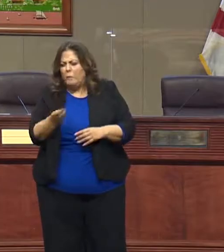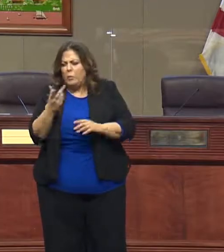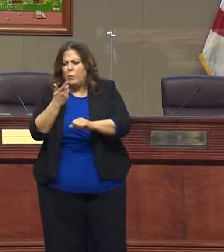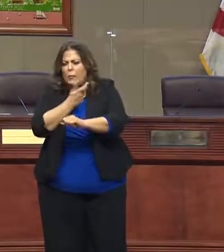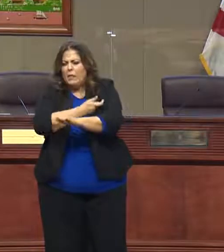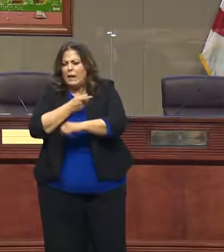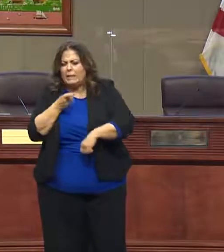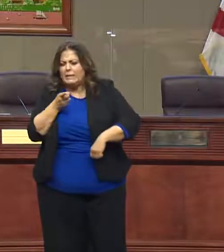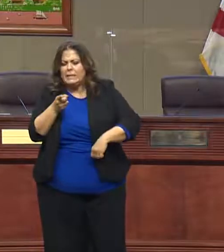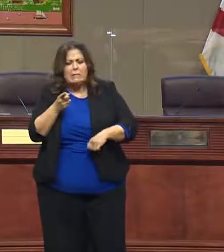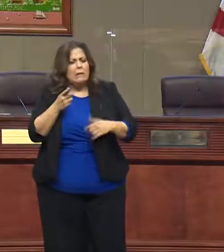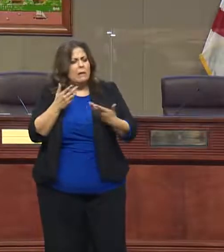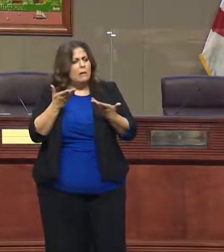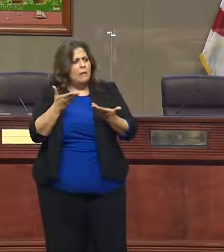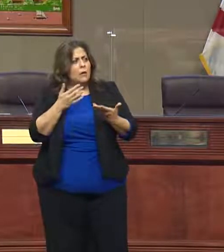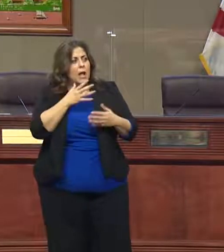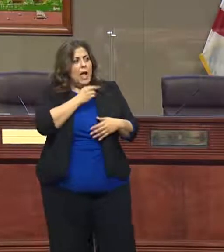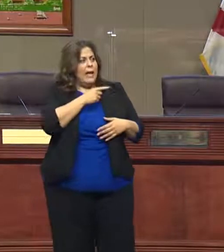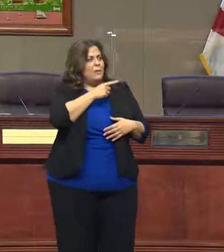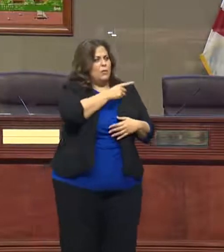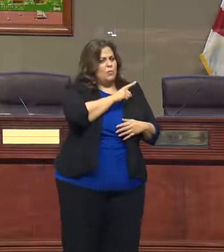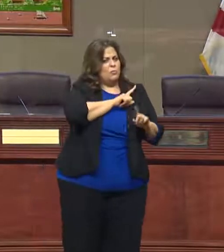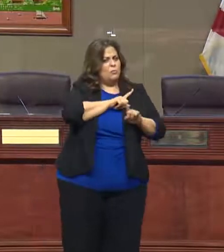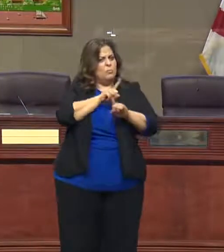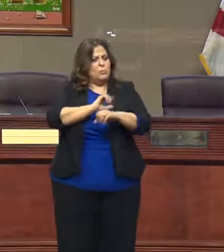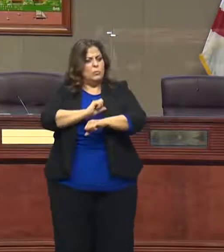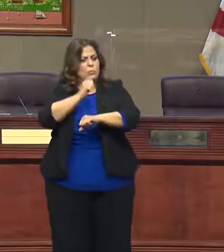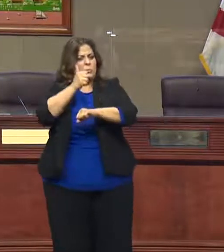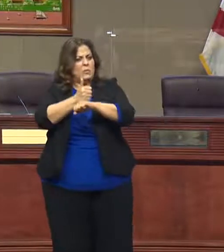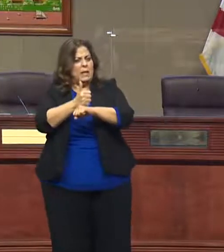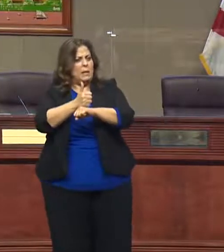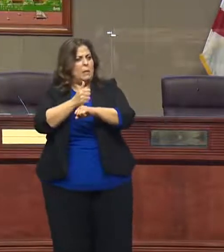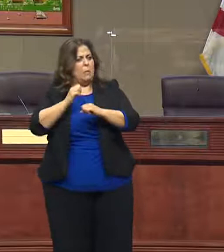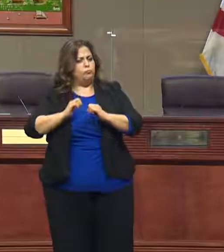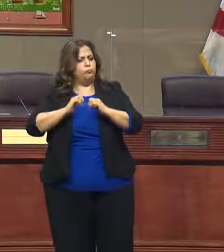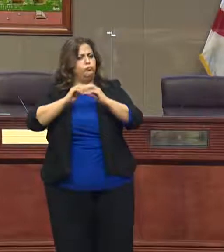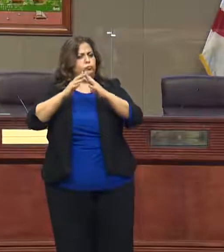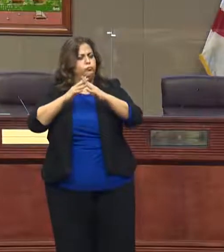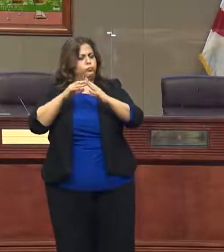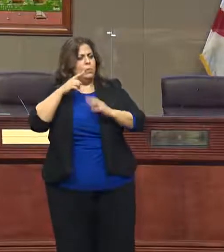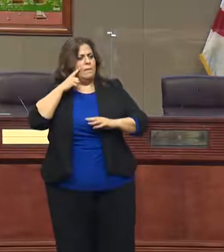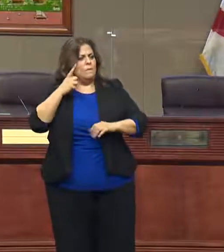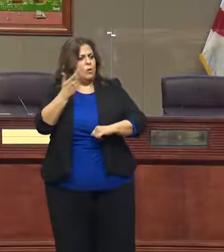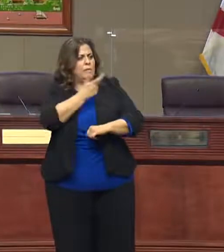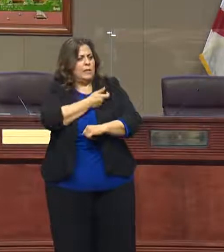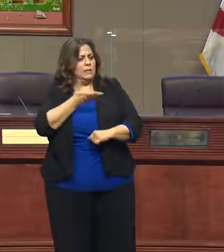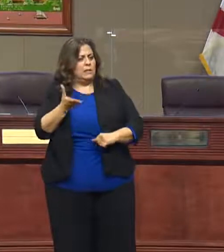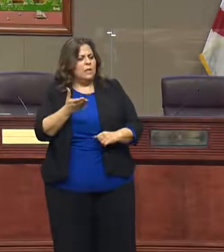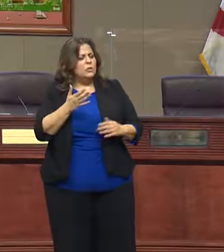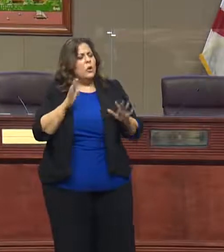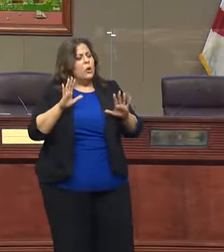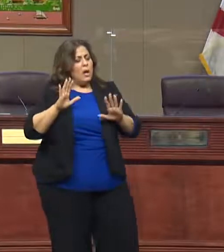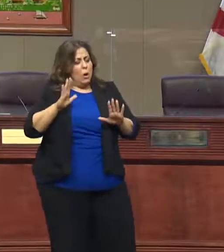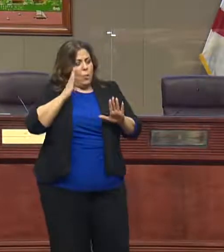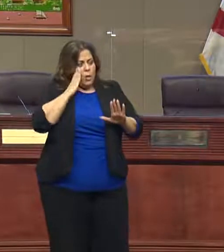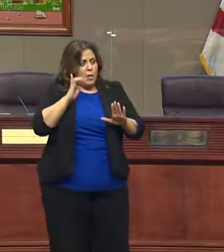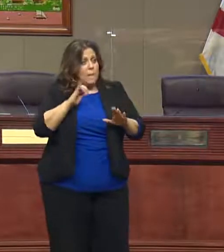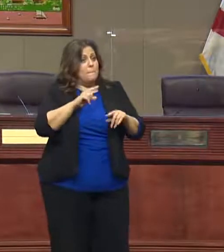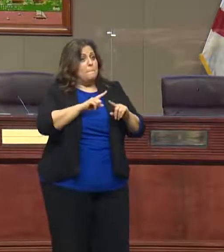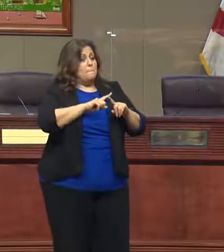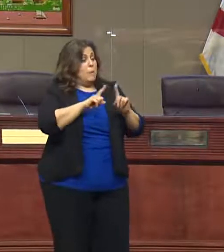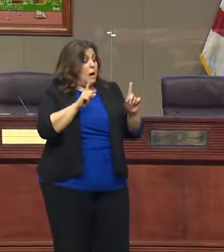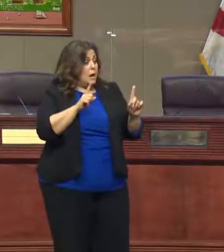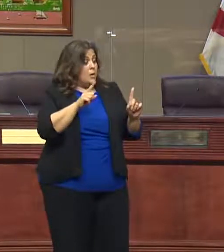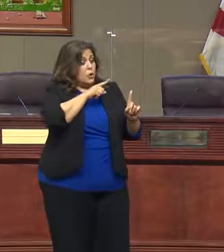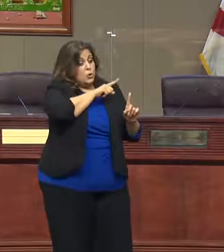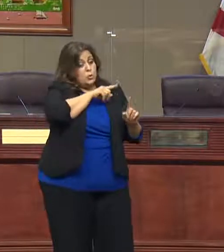the state, you guys, the federal government. How do you ensure that when you're setting up sites in these areas that you're reaching the people that you're trying to